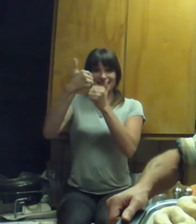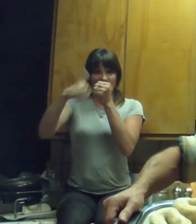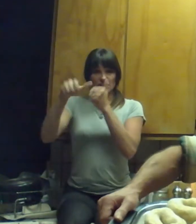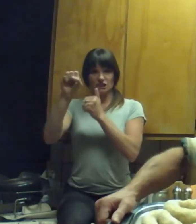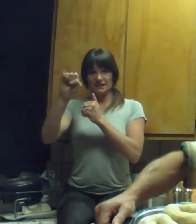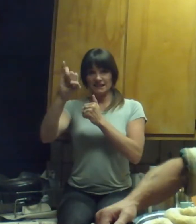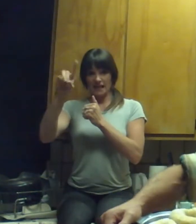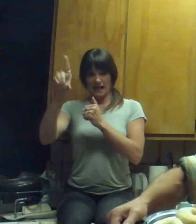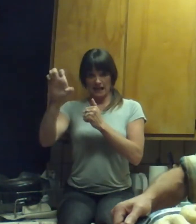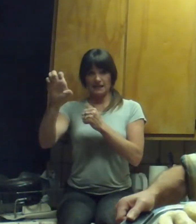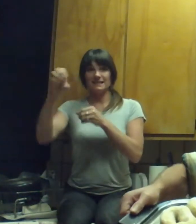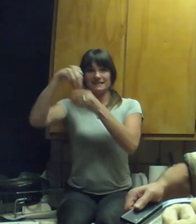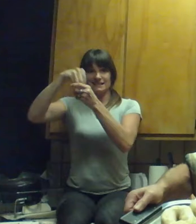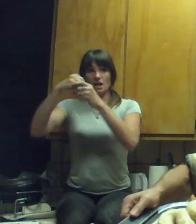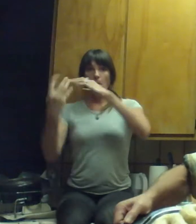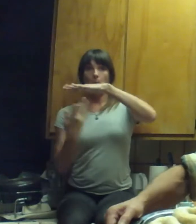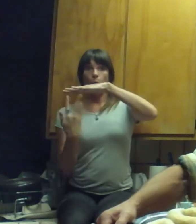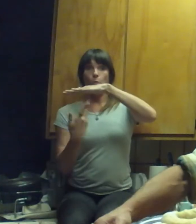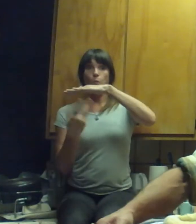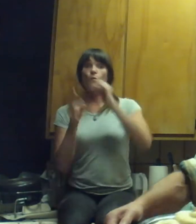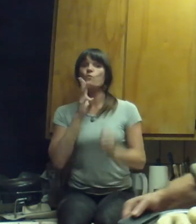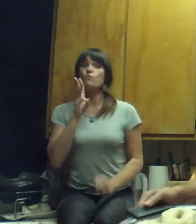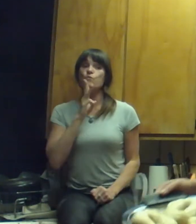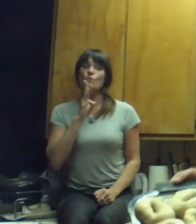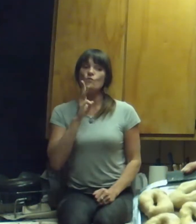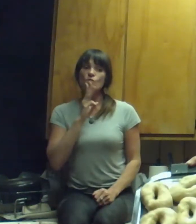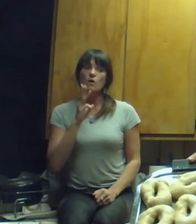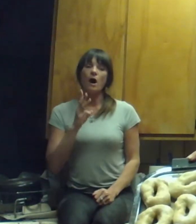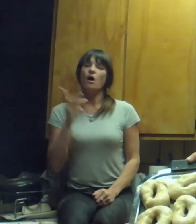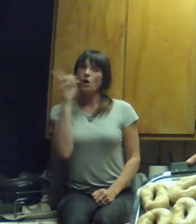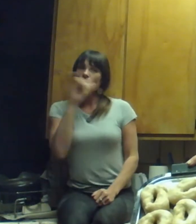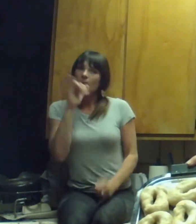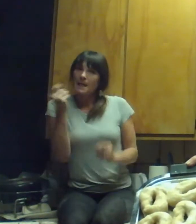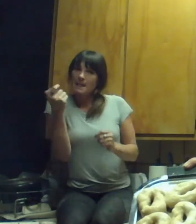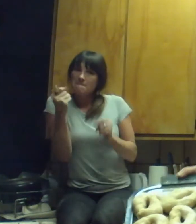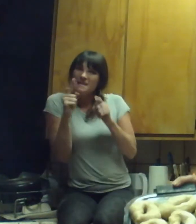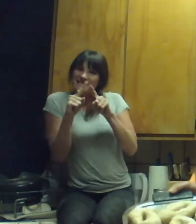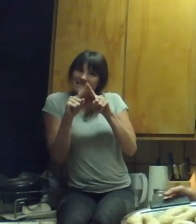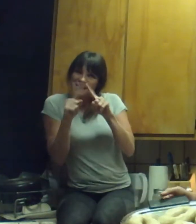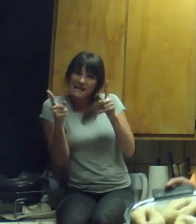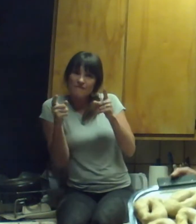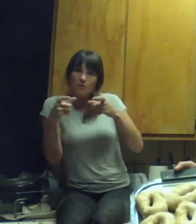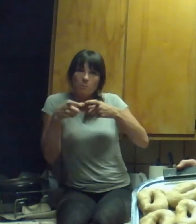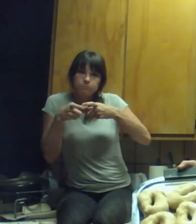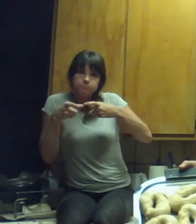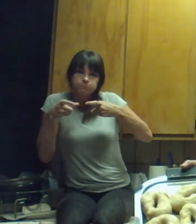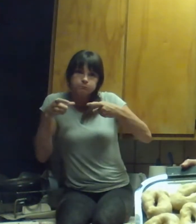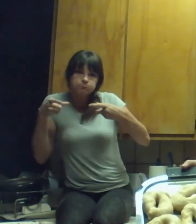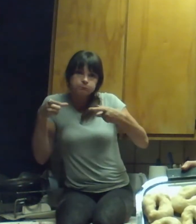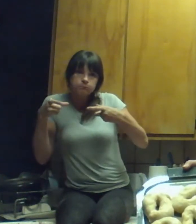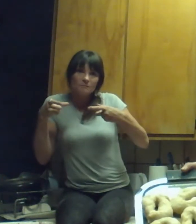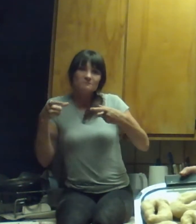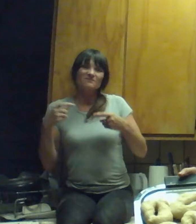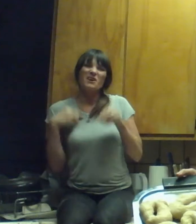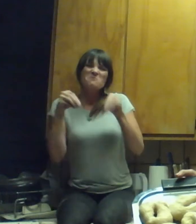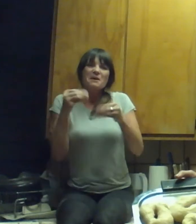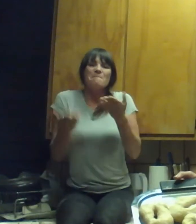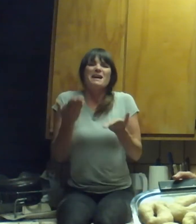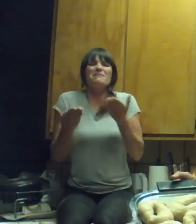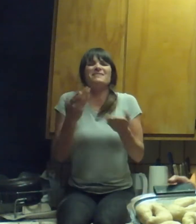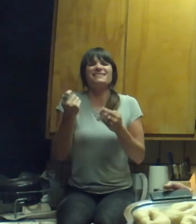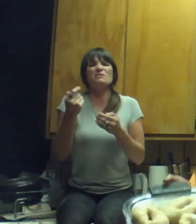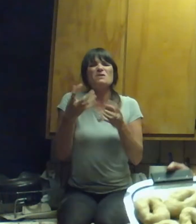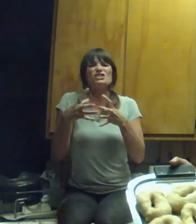they kind of turned oblong. They're not quite round anymore. I put maybe too many in the pot at one